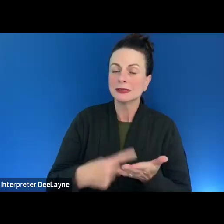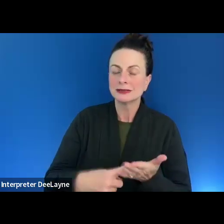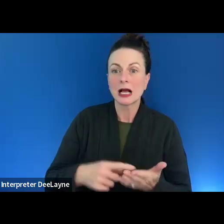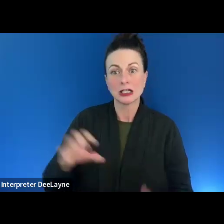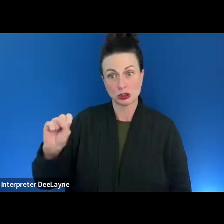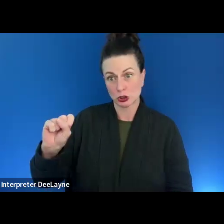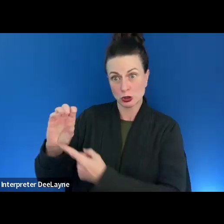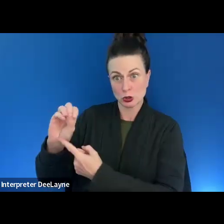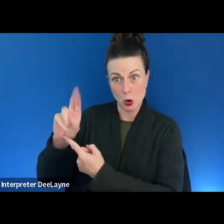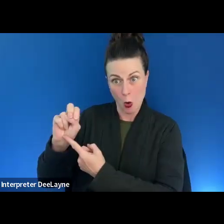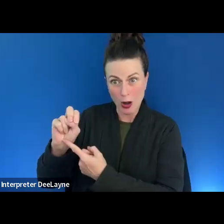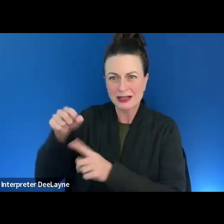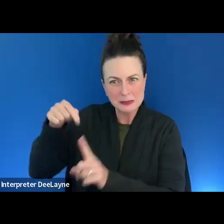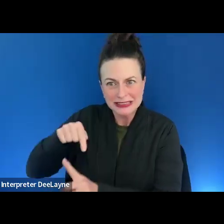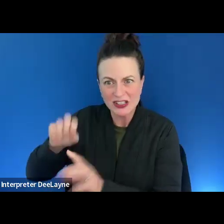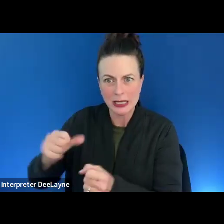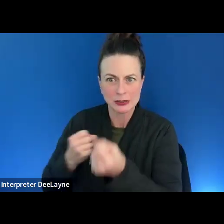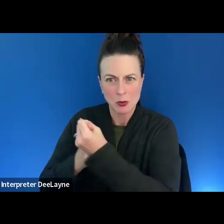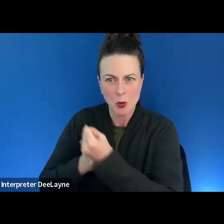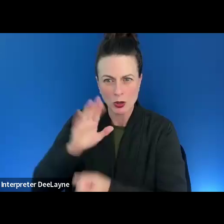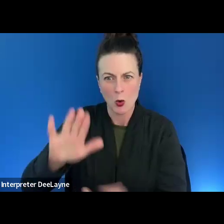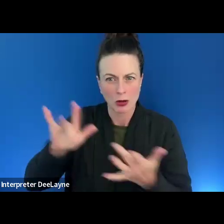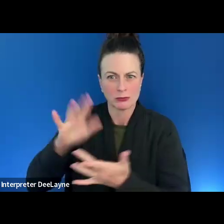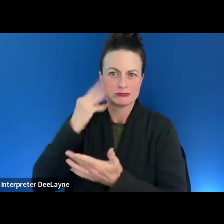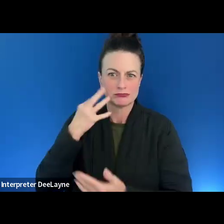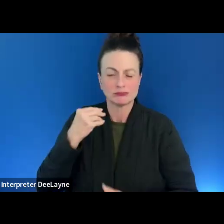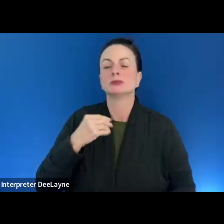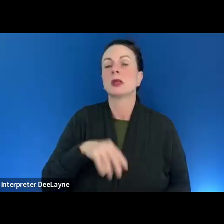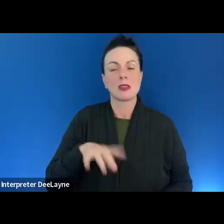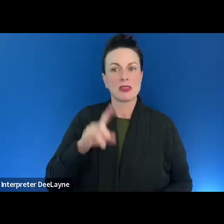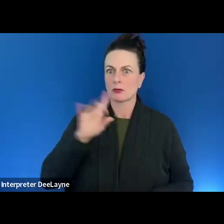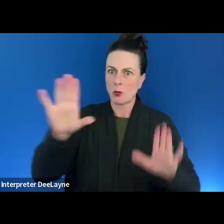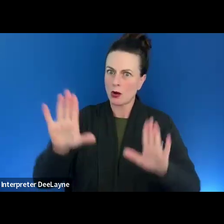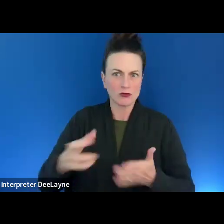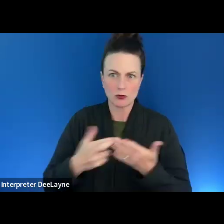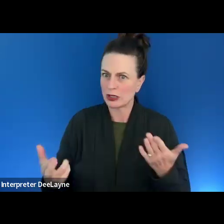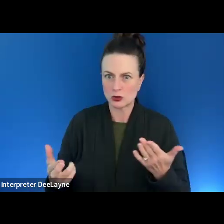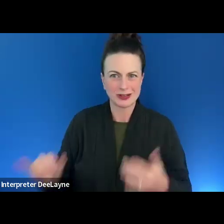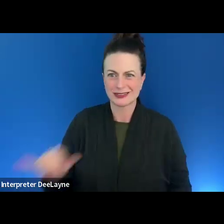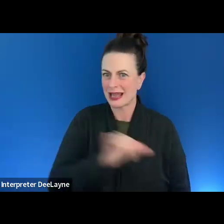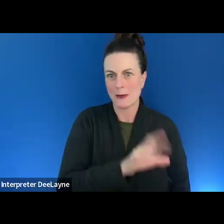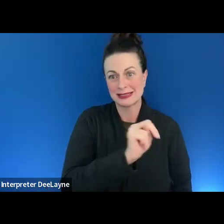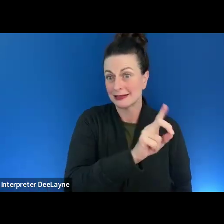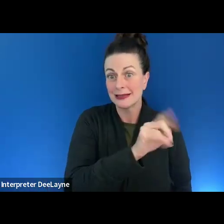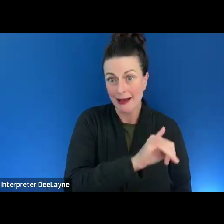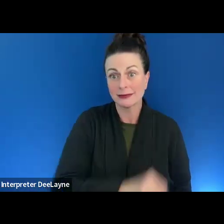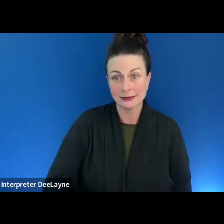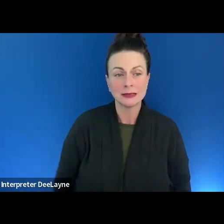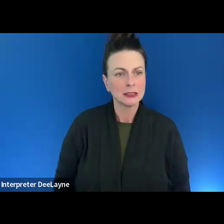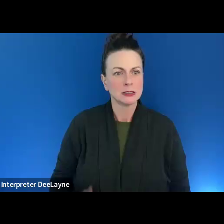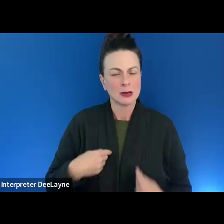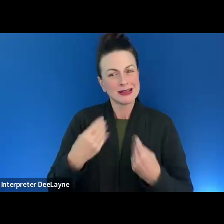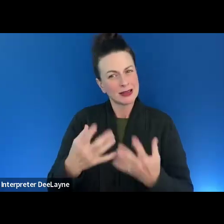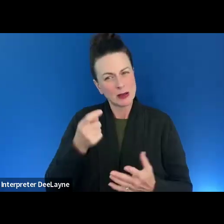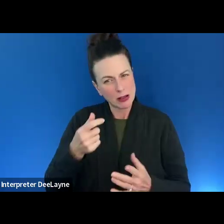SCORE specifically can support your entrepreneurial journey. They are a fantastic resource, just as is NDI. So I want to give you a little bit